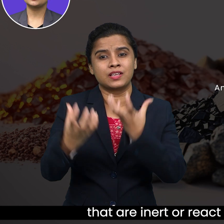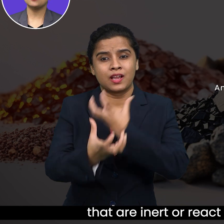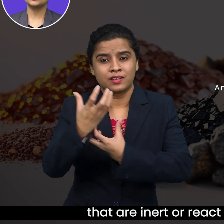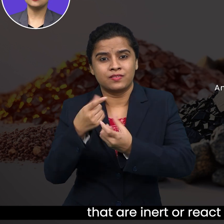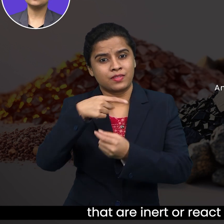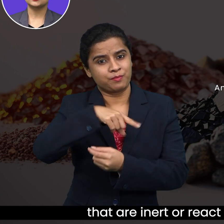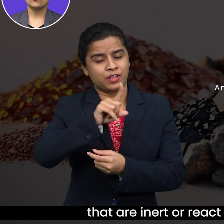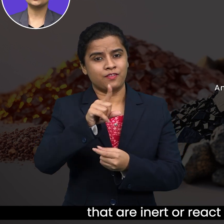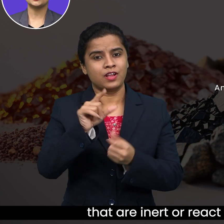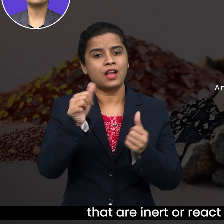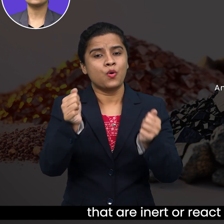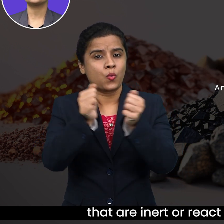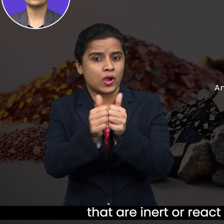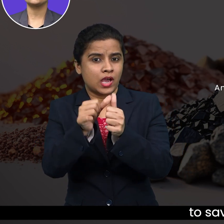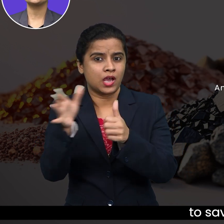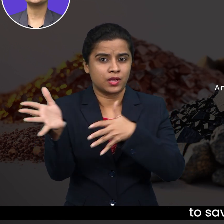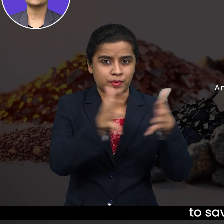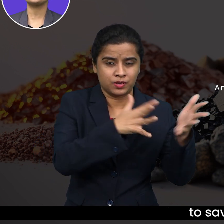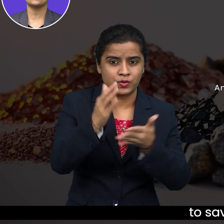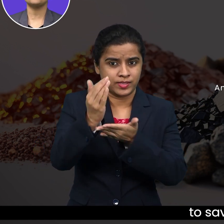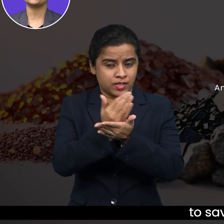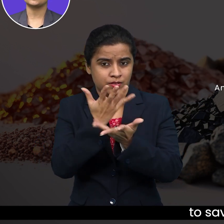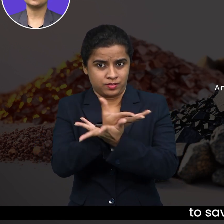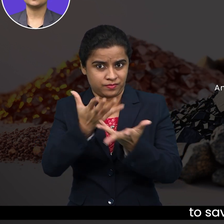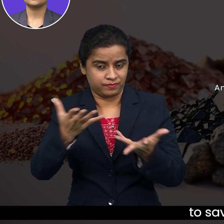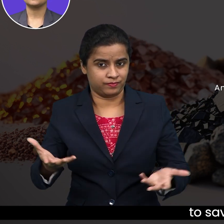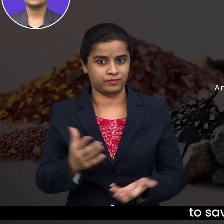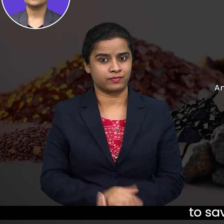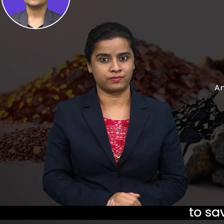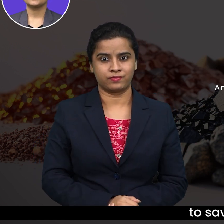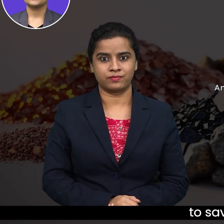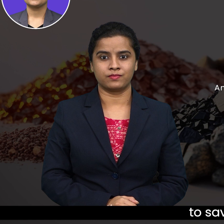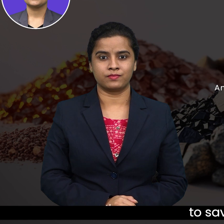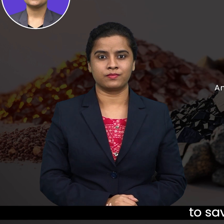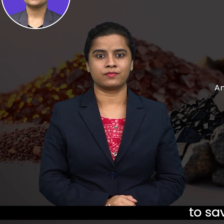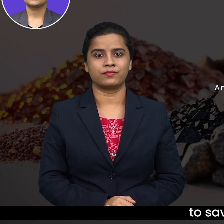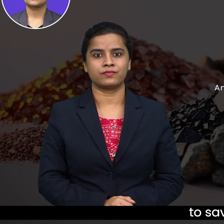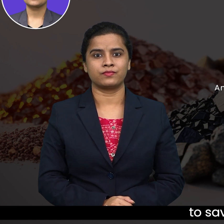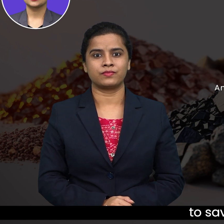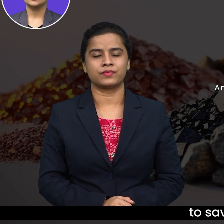react themselves with atmosphere to save the object.